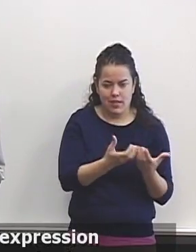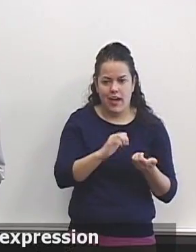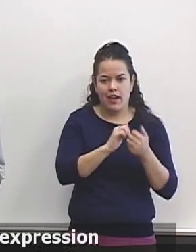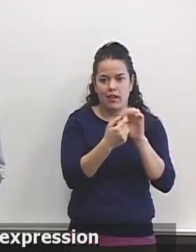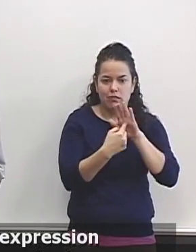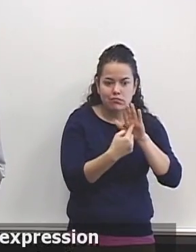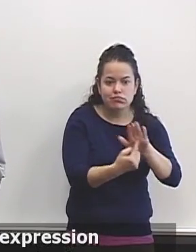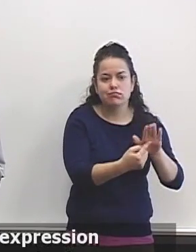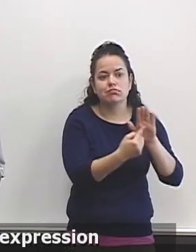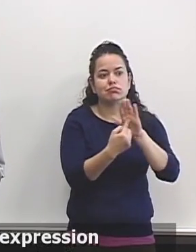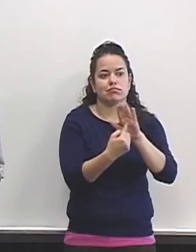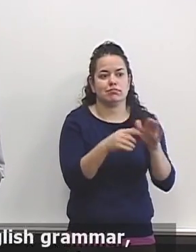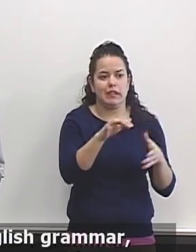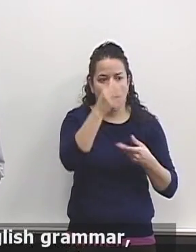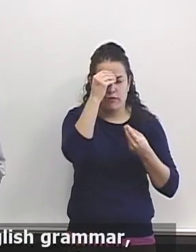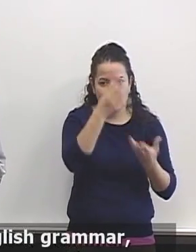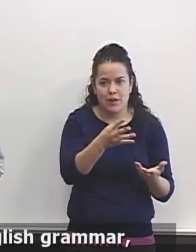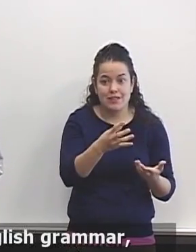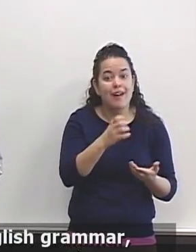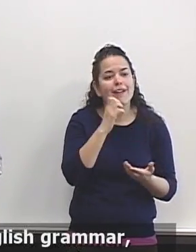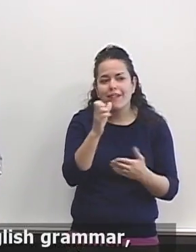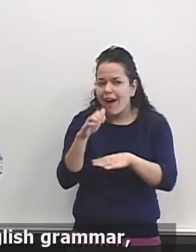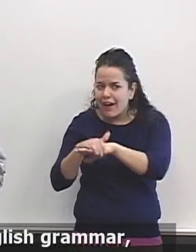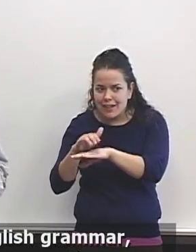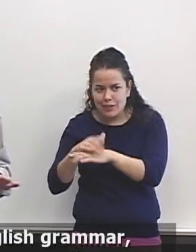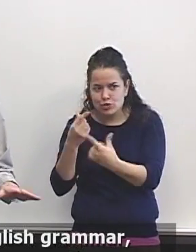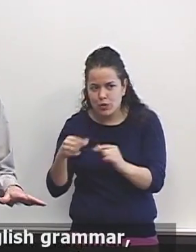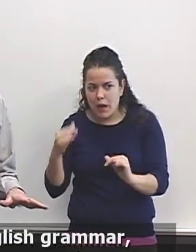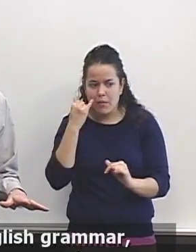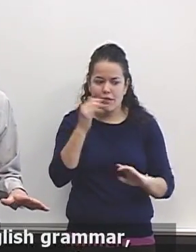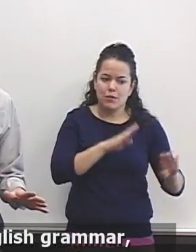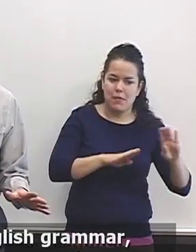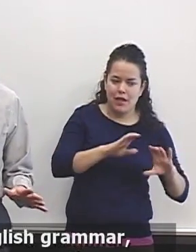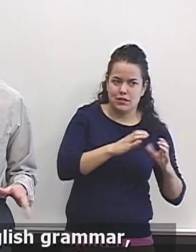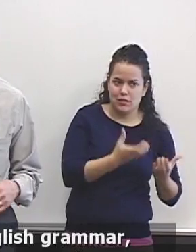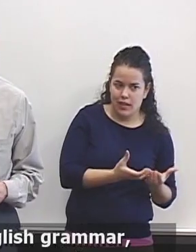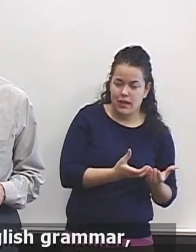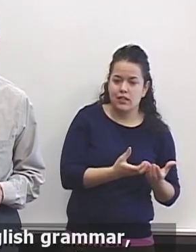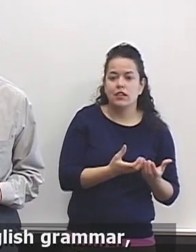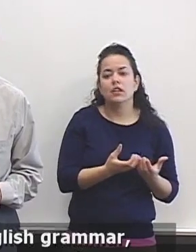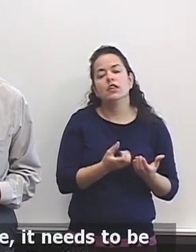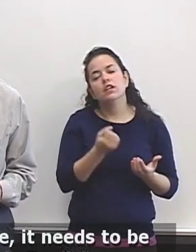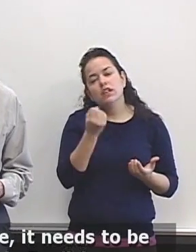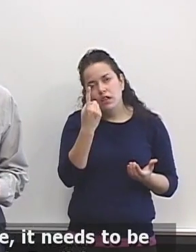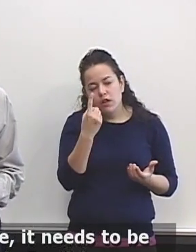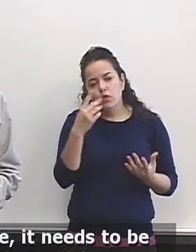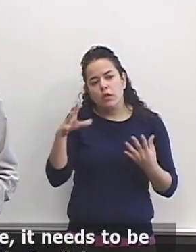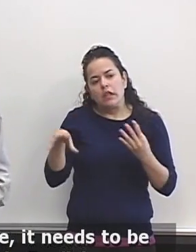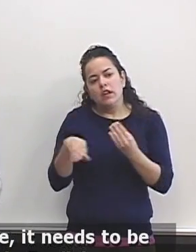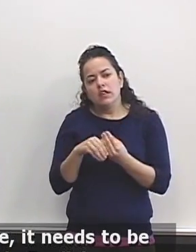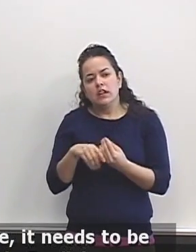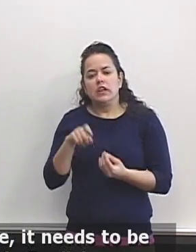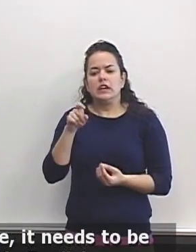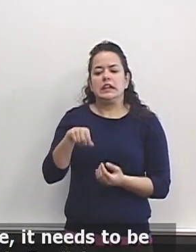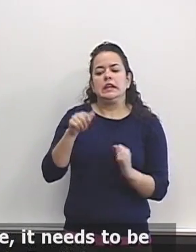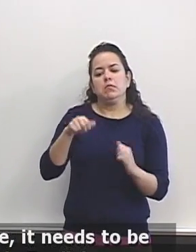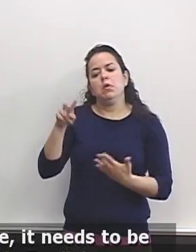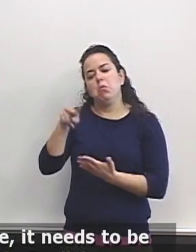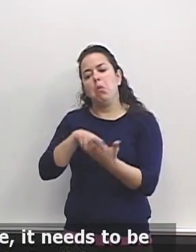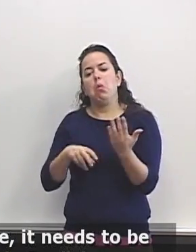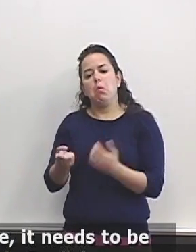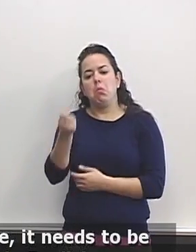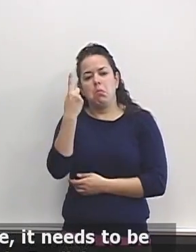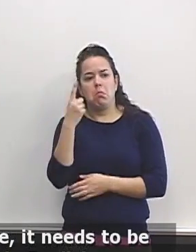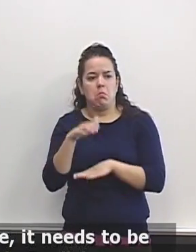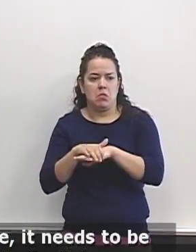content, and not English grammar, with the caveat that, of course, it needs to be intelligible